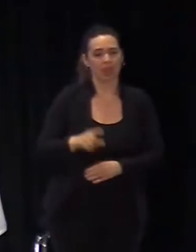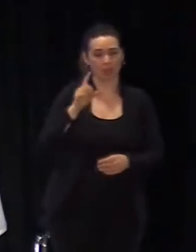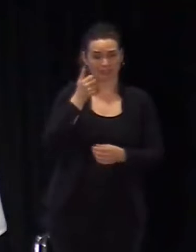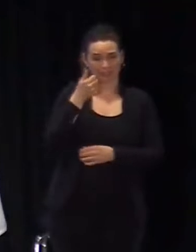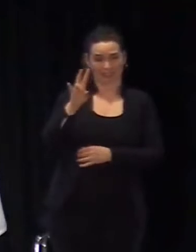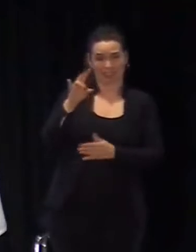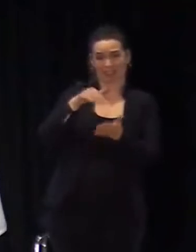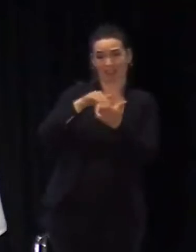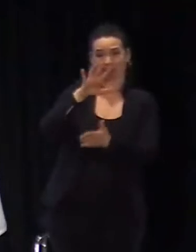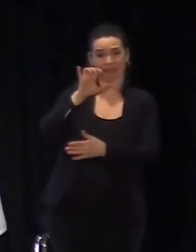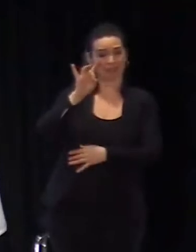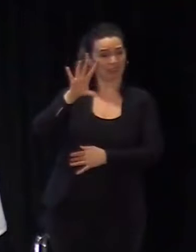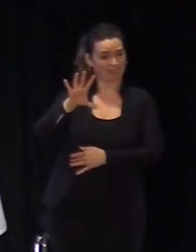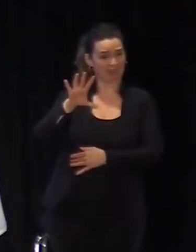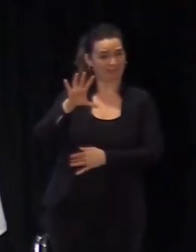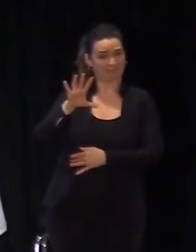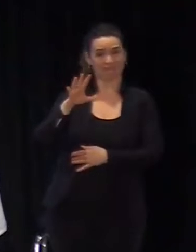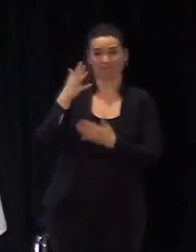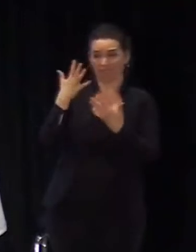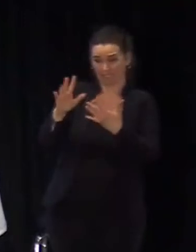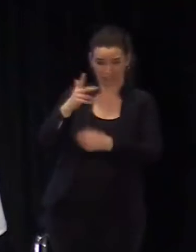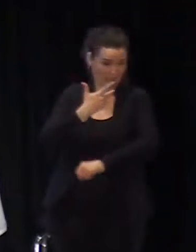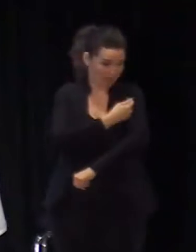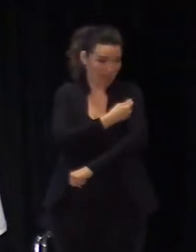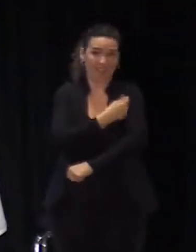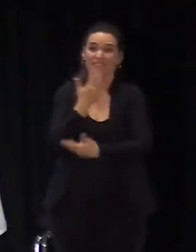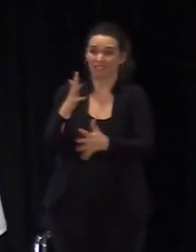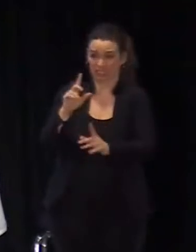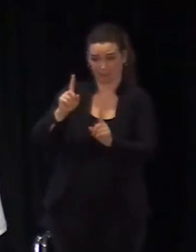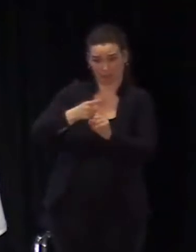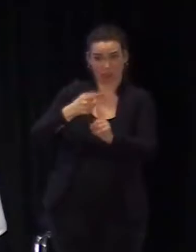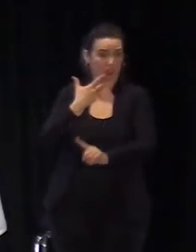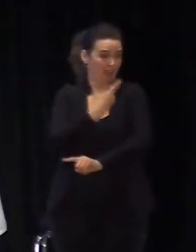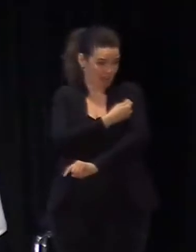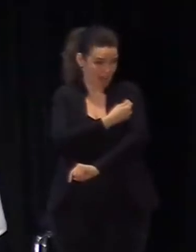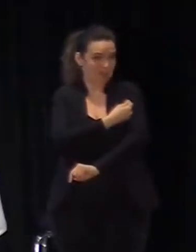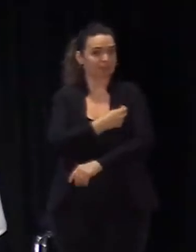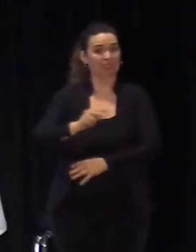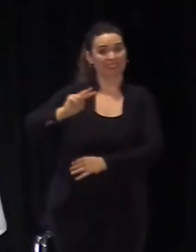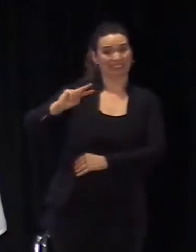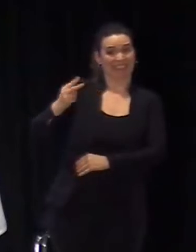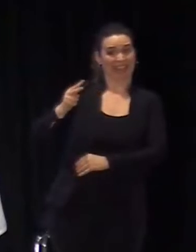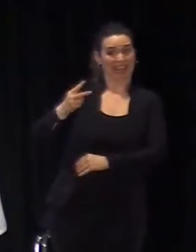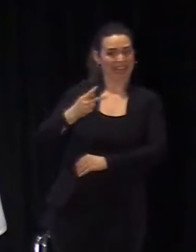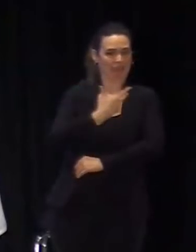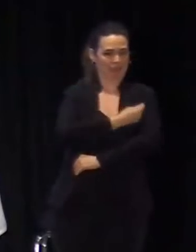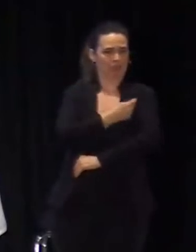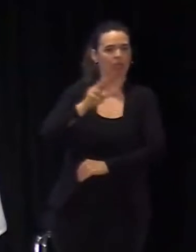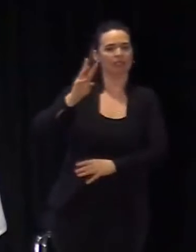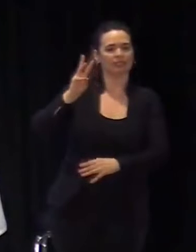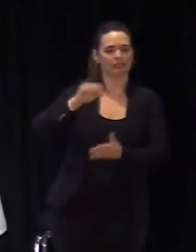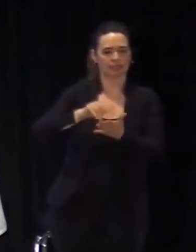6,340 second doses. Remember, if you get a first dose, there is a designated second dose for you.